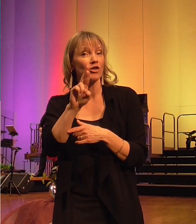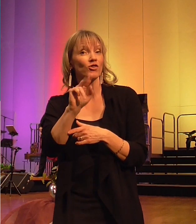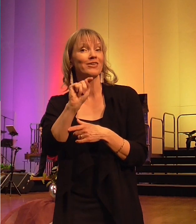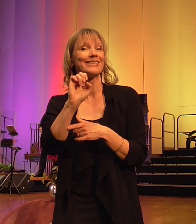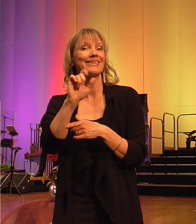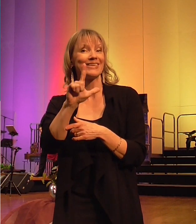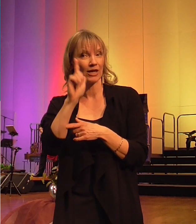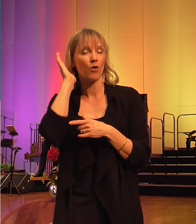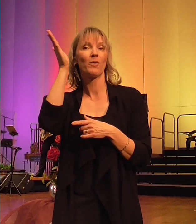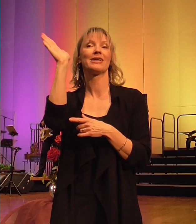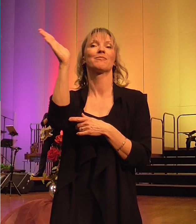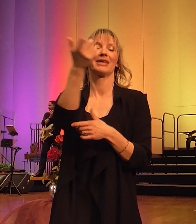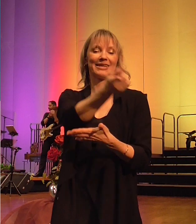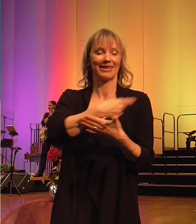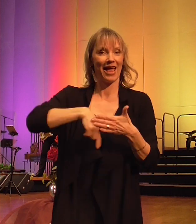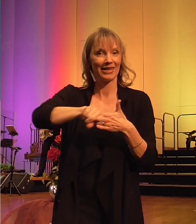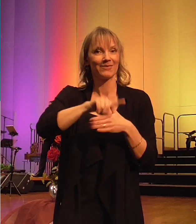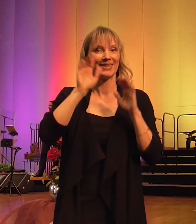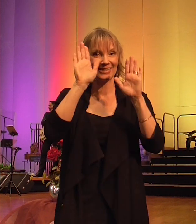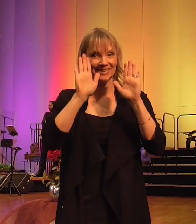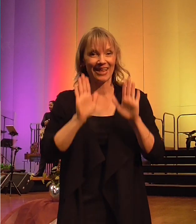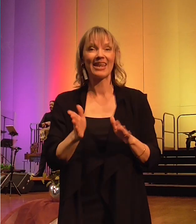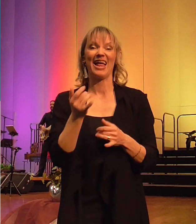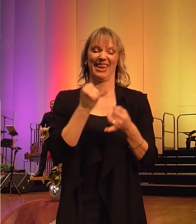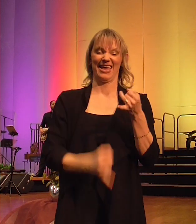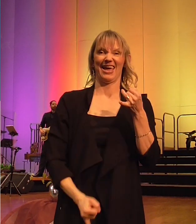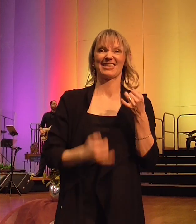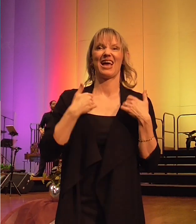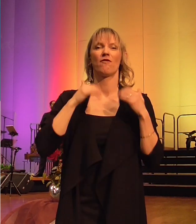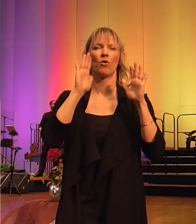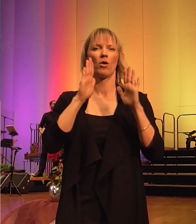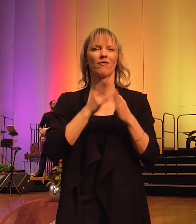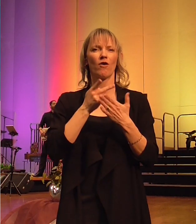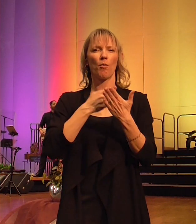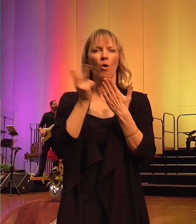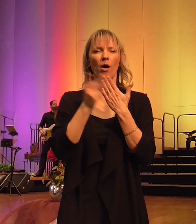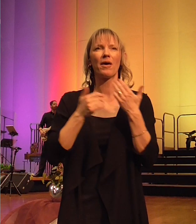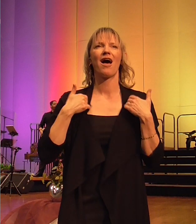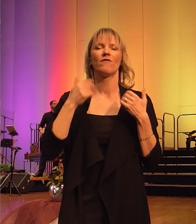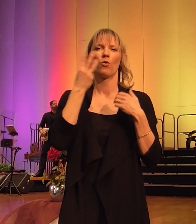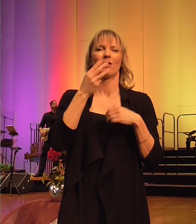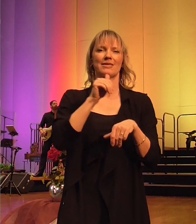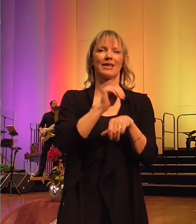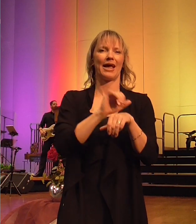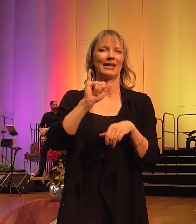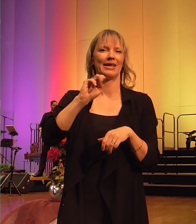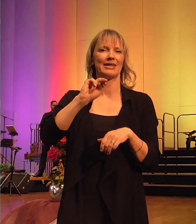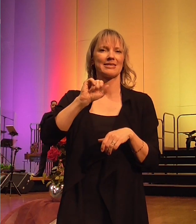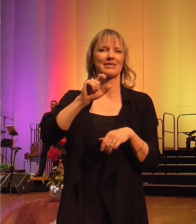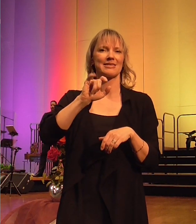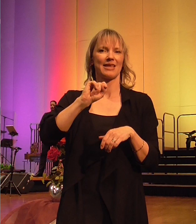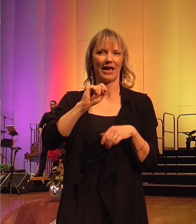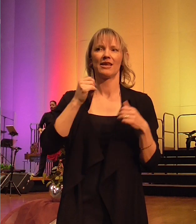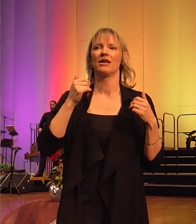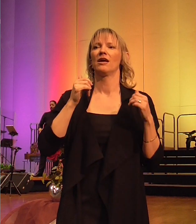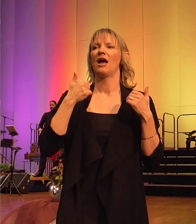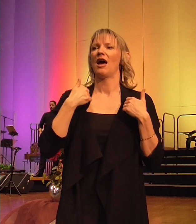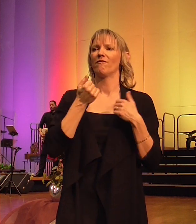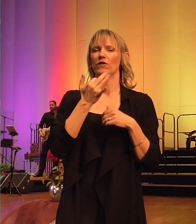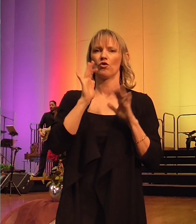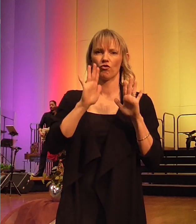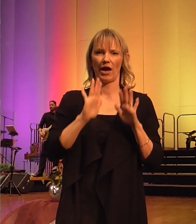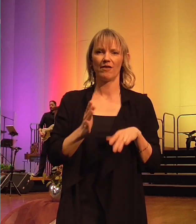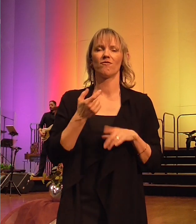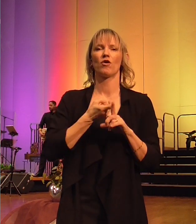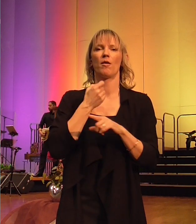him speaking right here on Sunday. Lastly, we have this wonderful program called Wednesday Night Insight. We just had a couple great insights from Dr. Michelle. And this Wednesday,